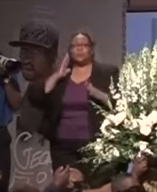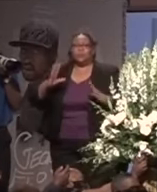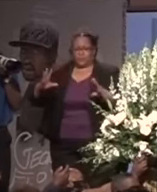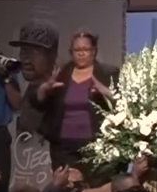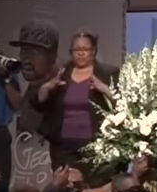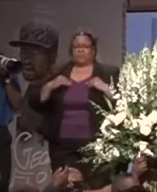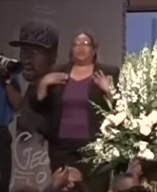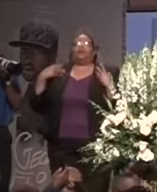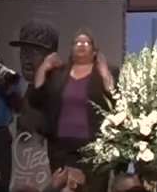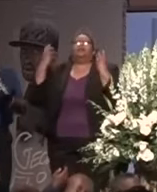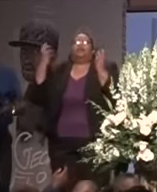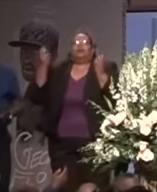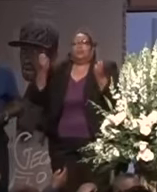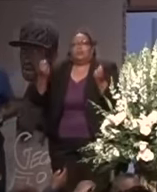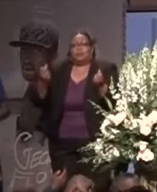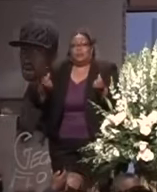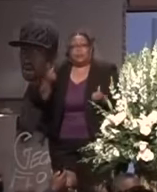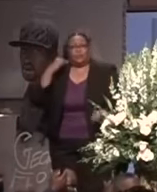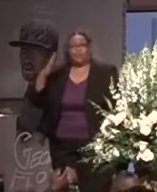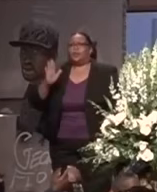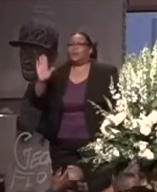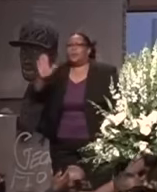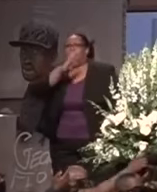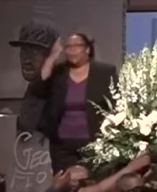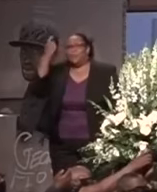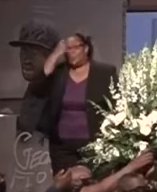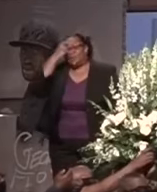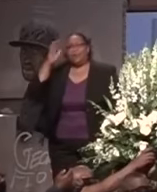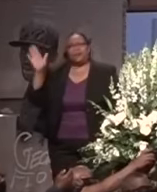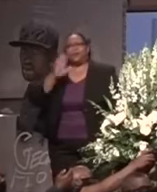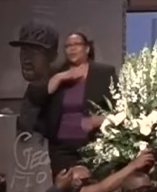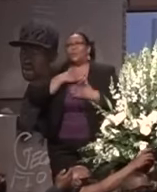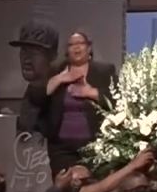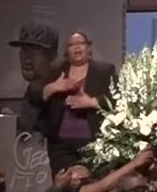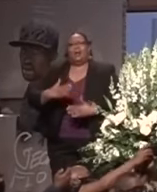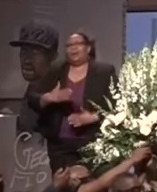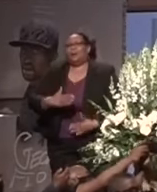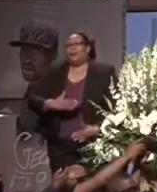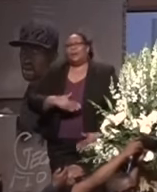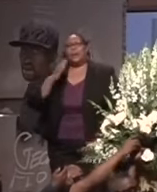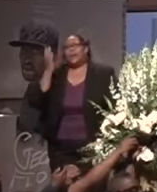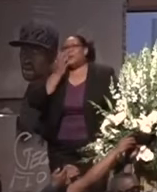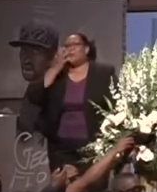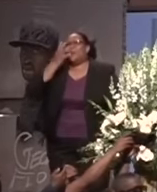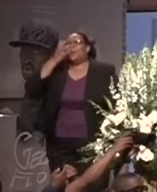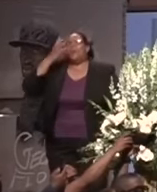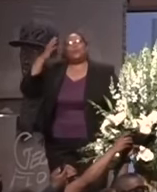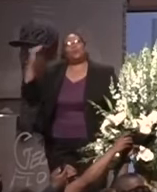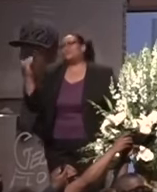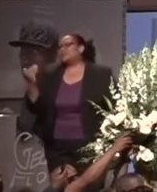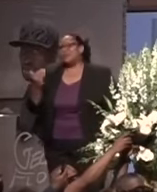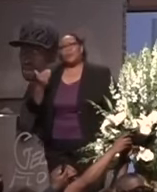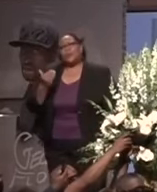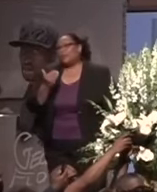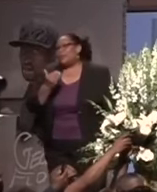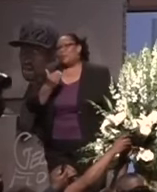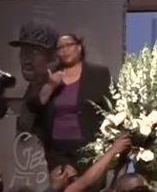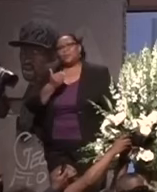It's healing for your mind. On your body and on your soul.